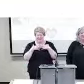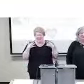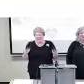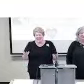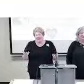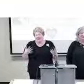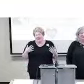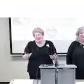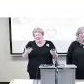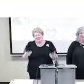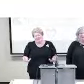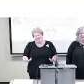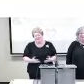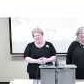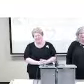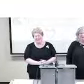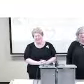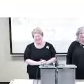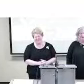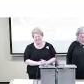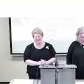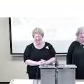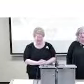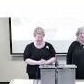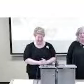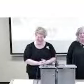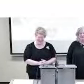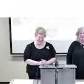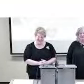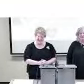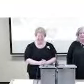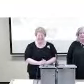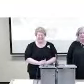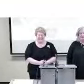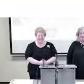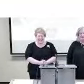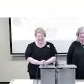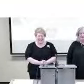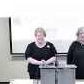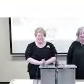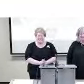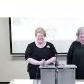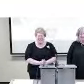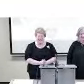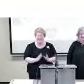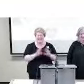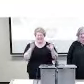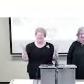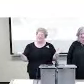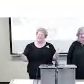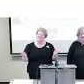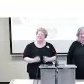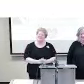society where our students in america are allowed to be educated for free it's such a unique blessing